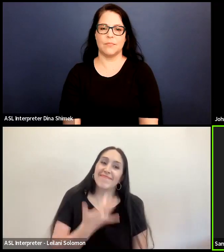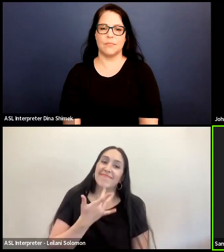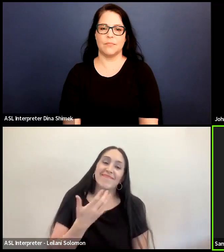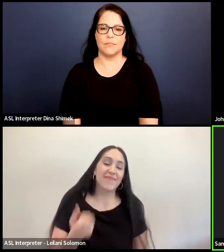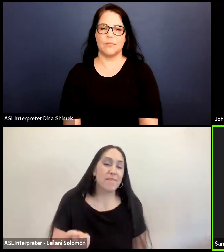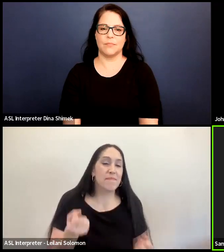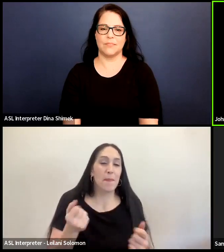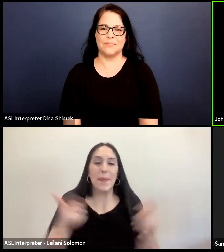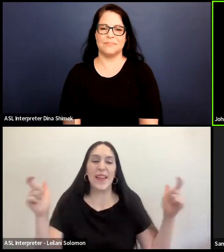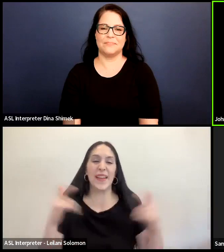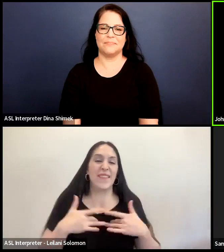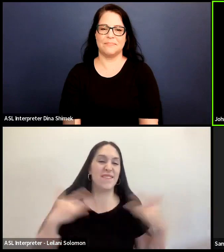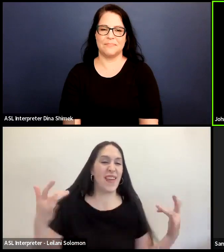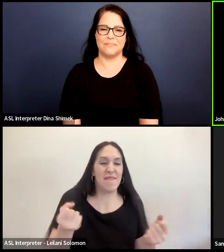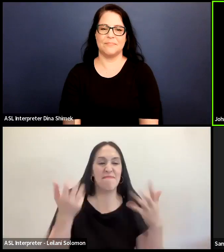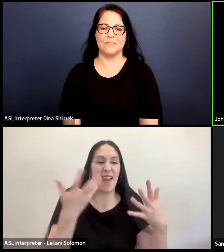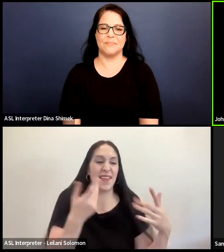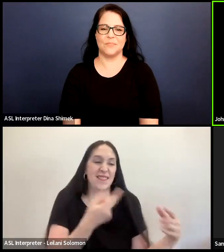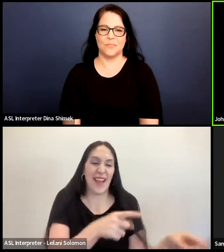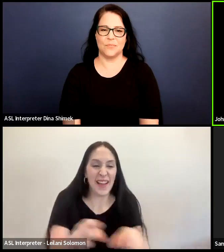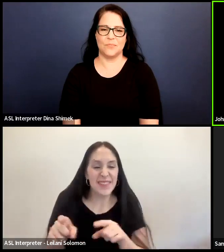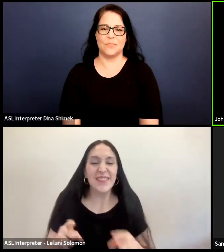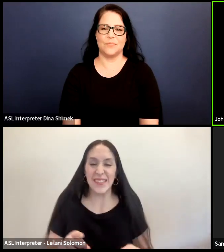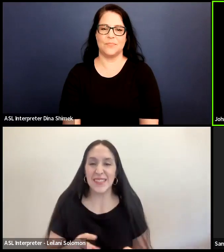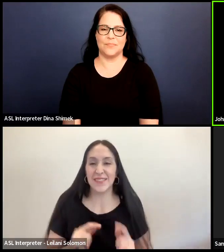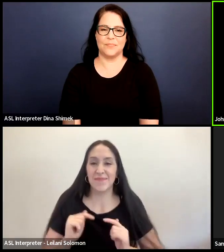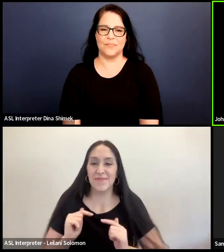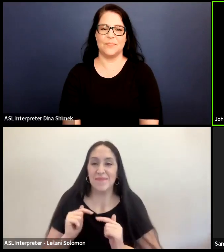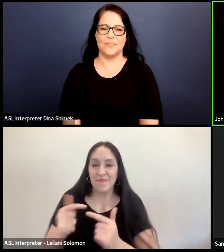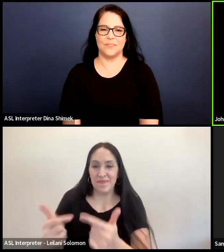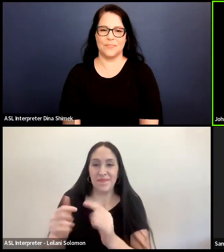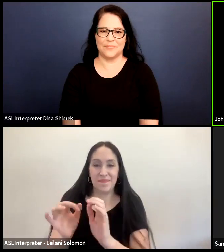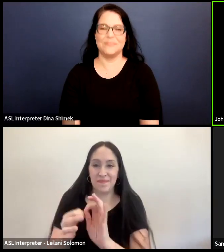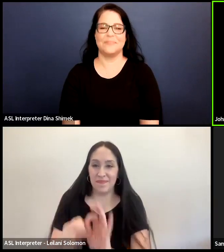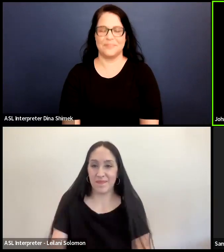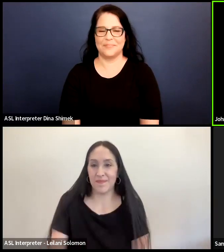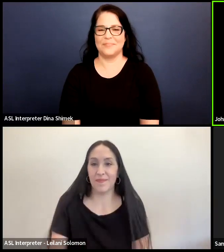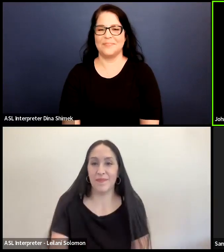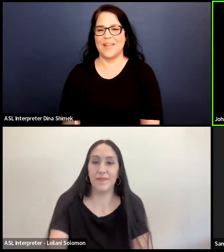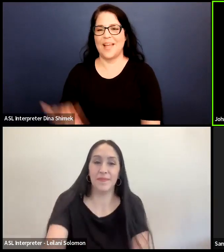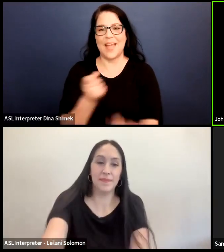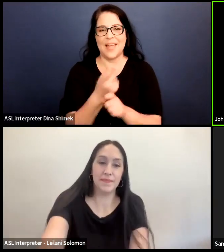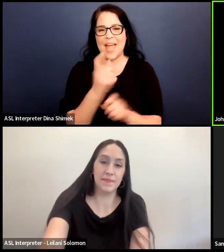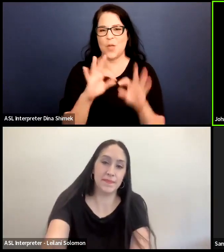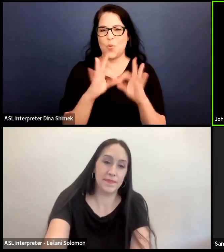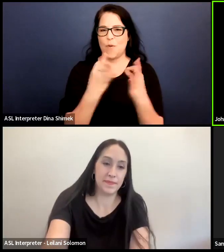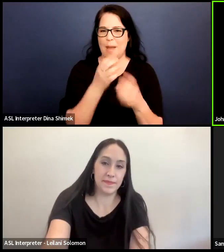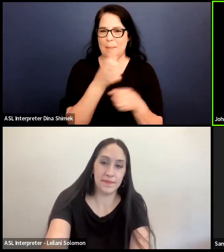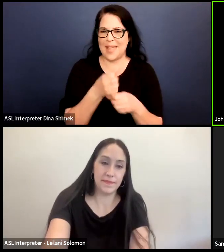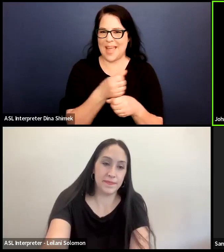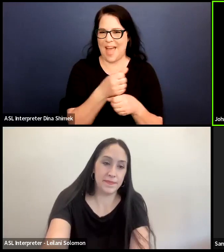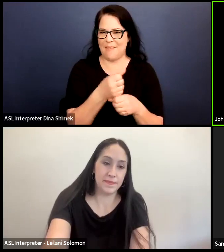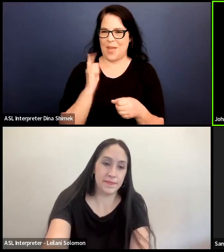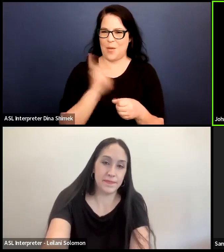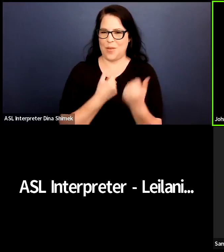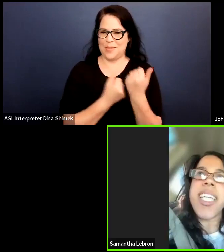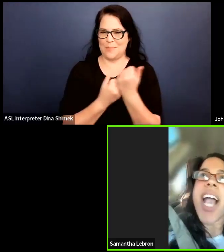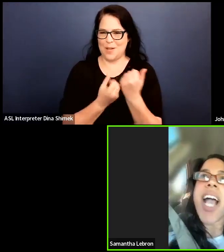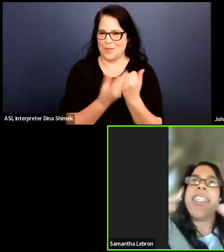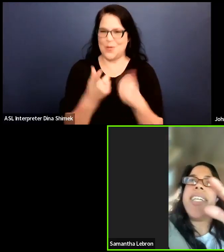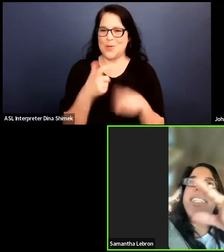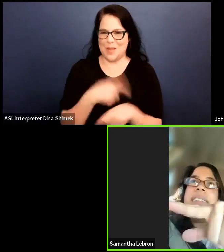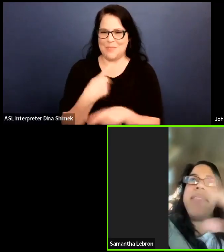on. Yeah. So it reminds me of the annual family cafe that I know we're a sponsor of and we've attended several times. I've met you